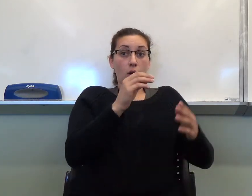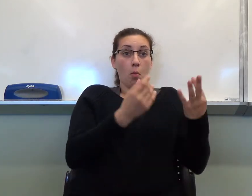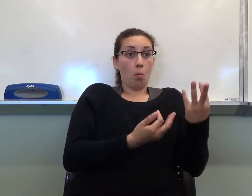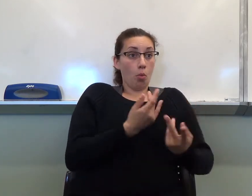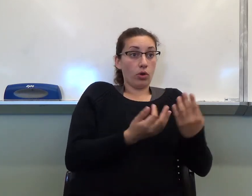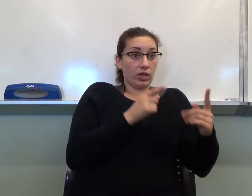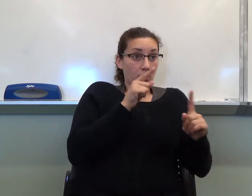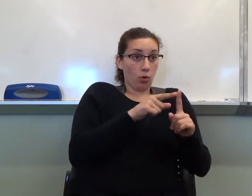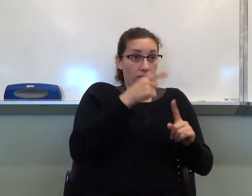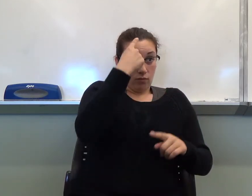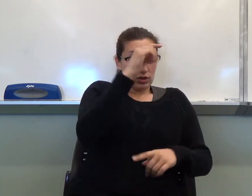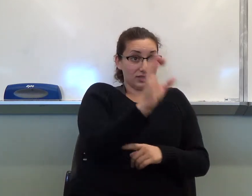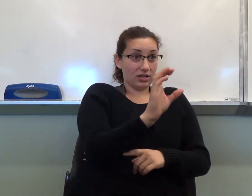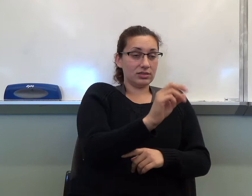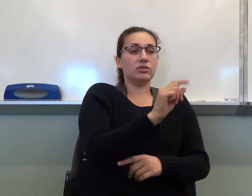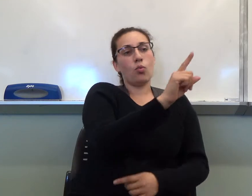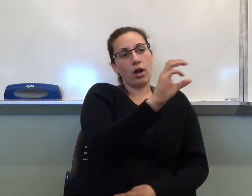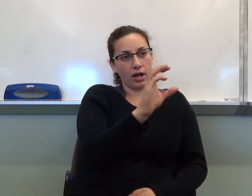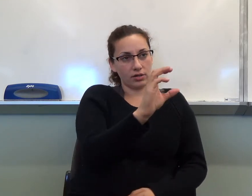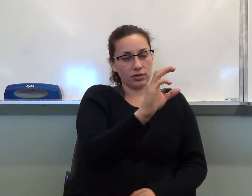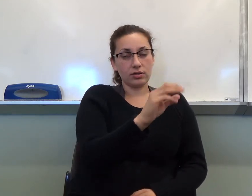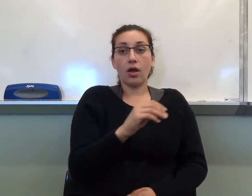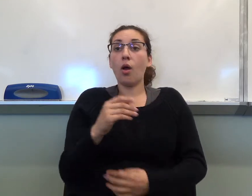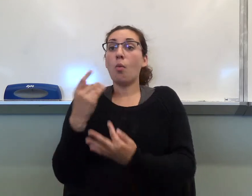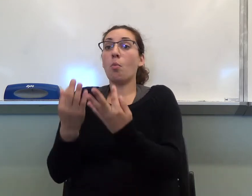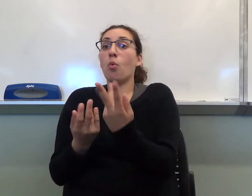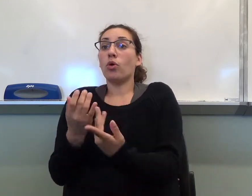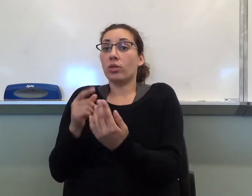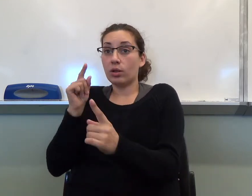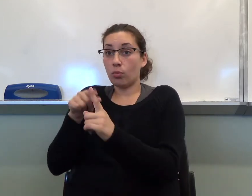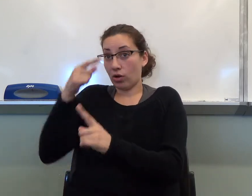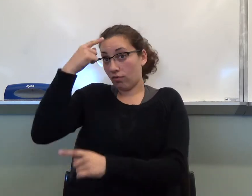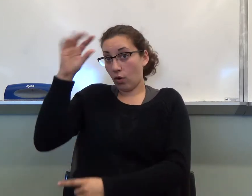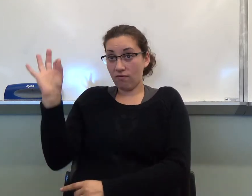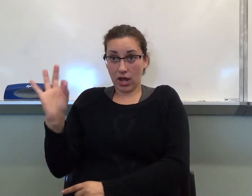formula than just maybe what we're calling a conversion factor.